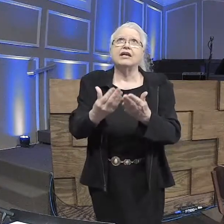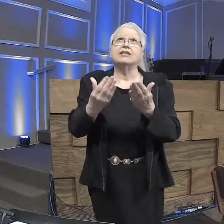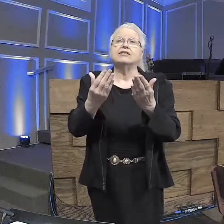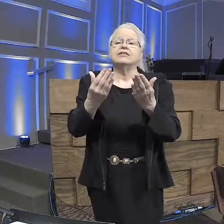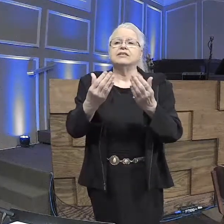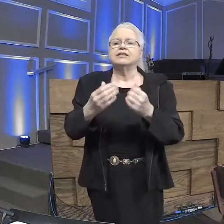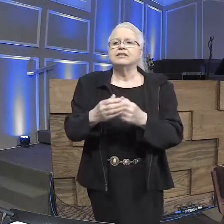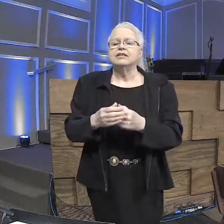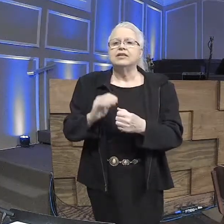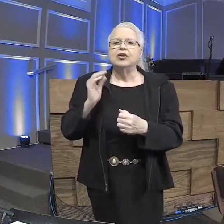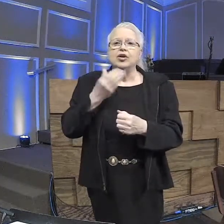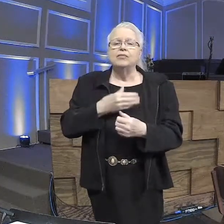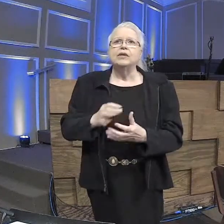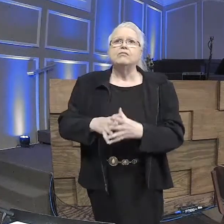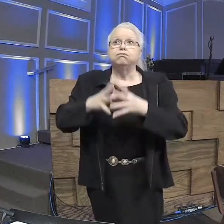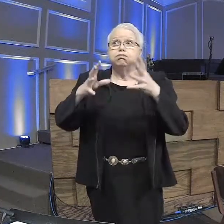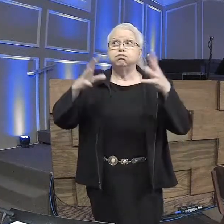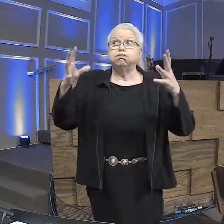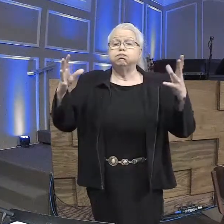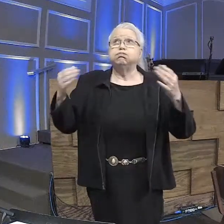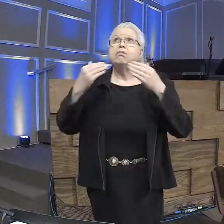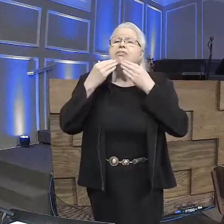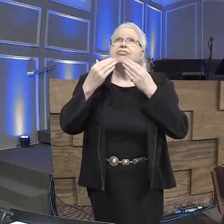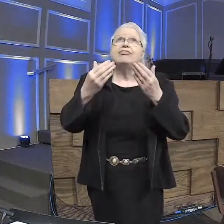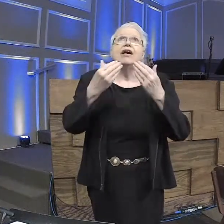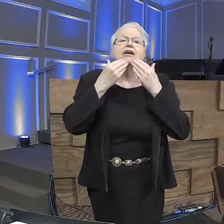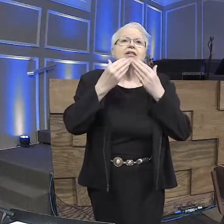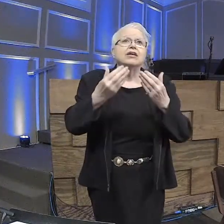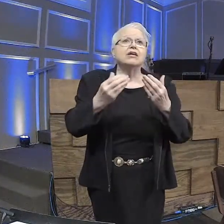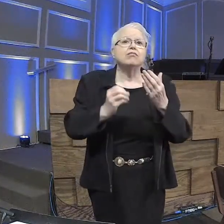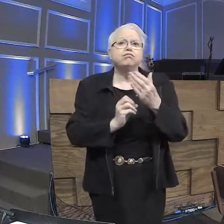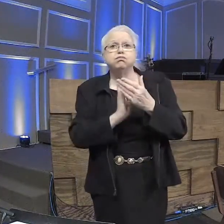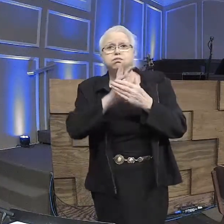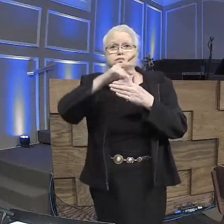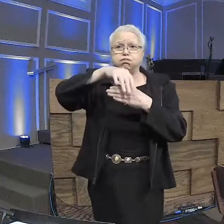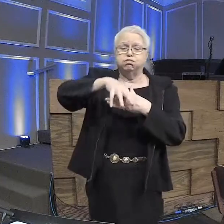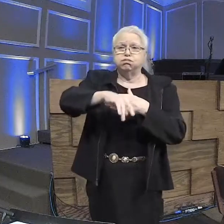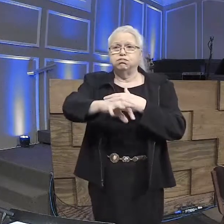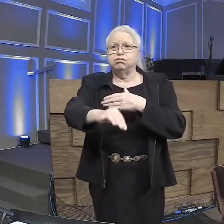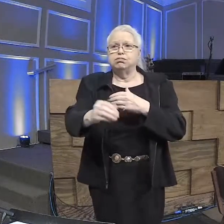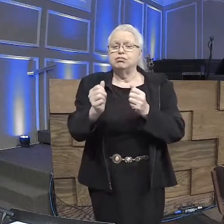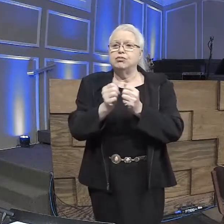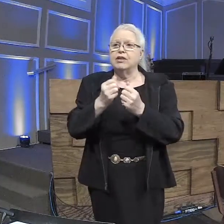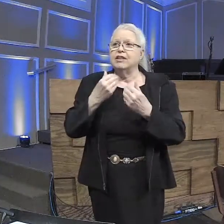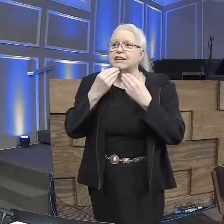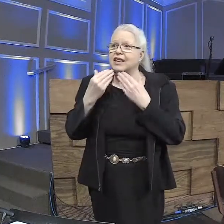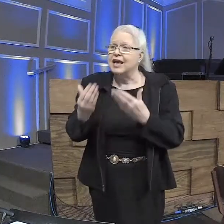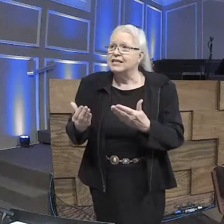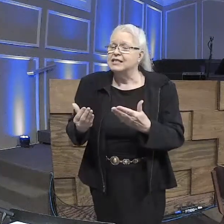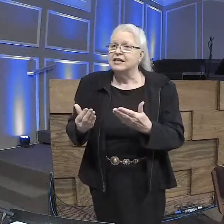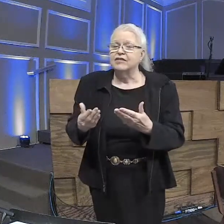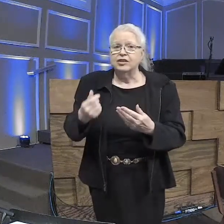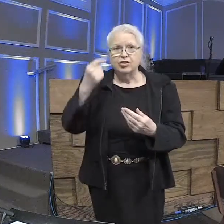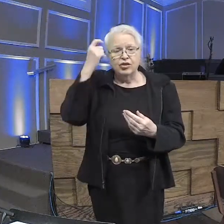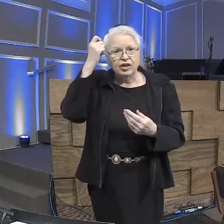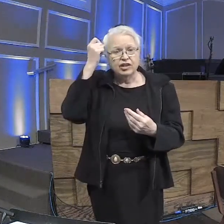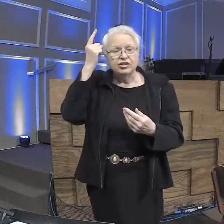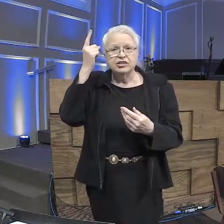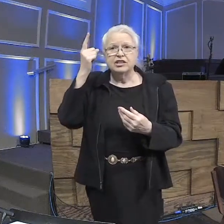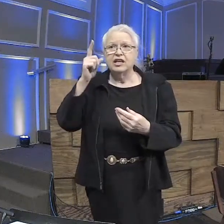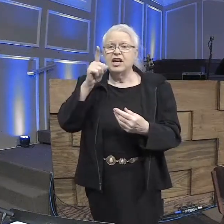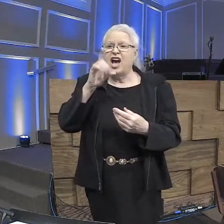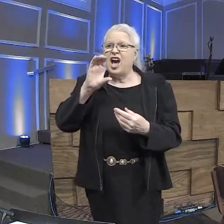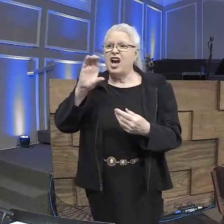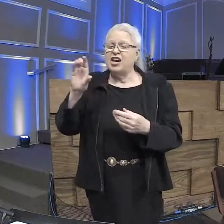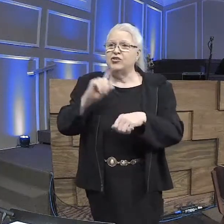he says we're to be abounding with it. We're to be overflowing with what? With thanksgiving. Do you realize 100 times in the